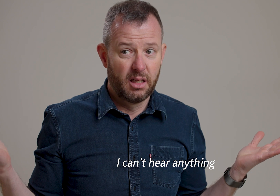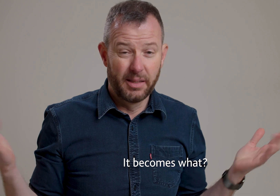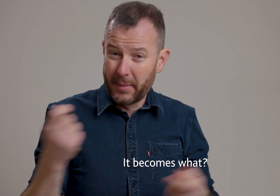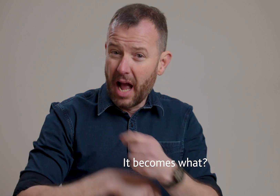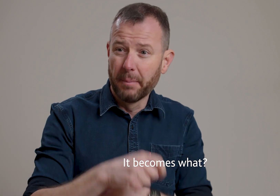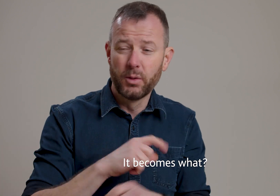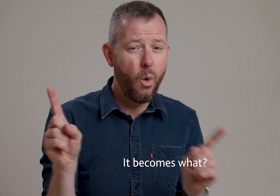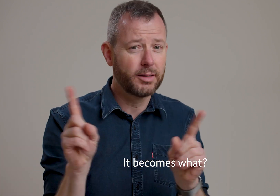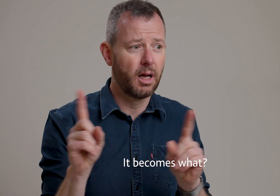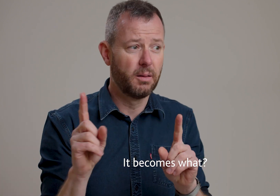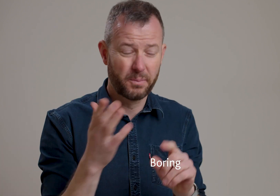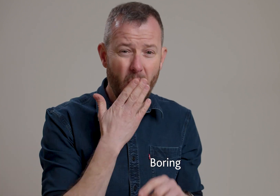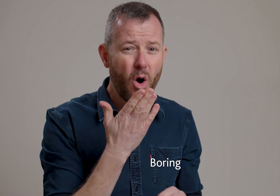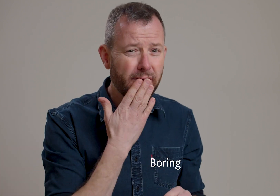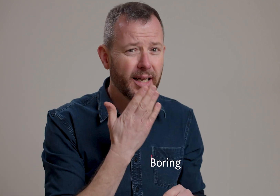It becomes what? Dollar.